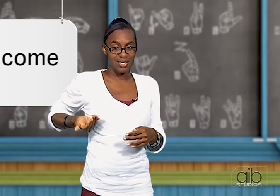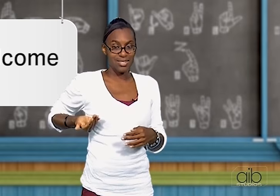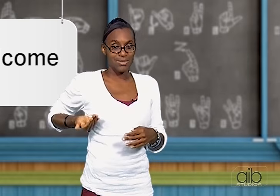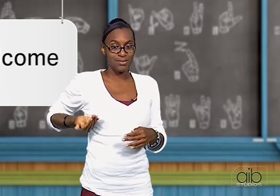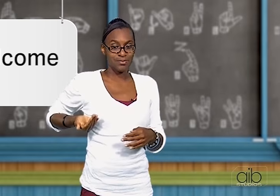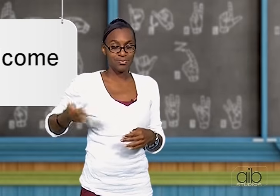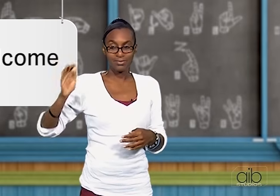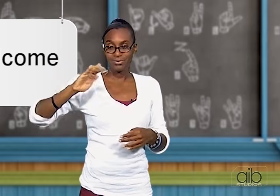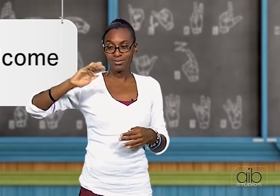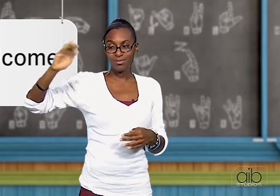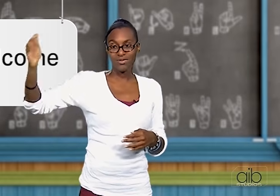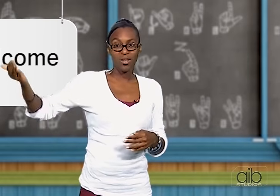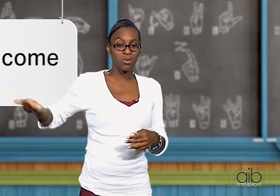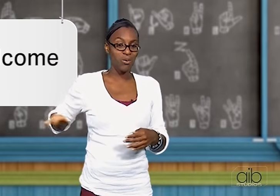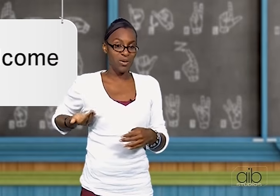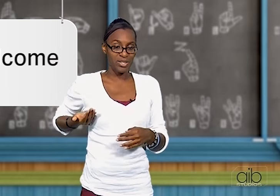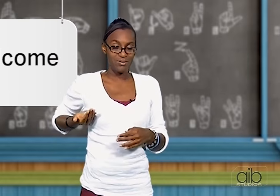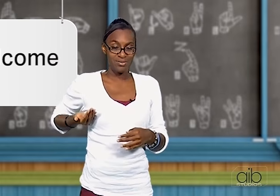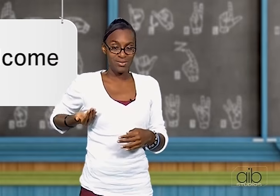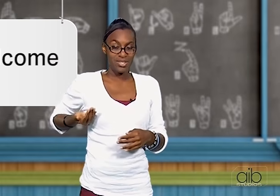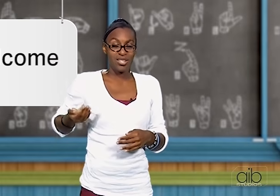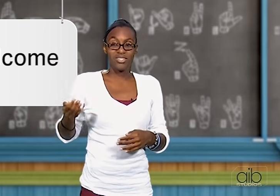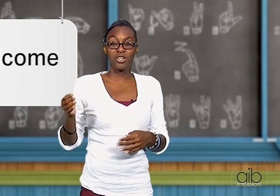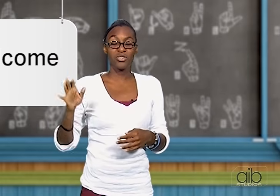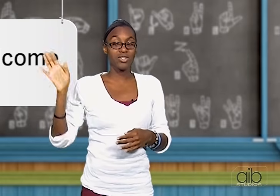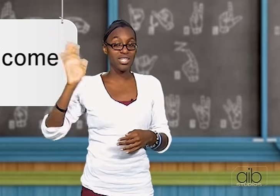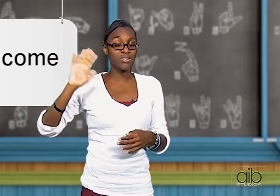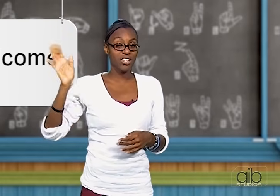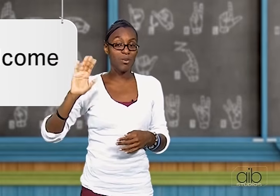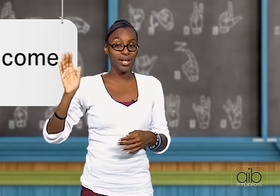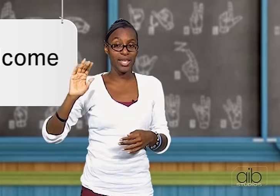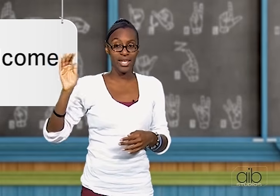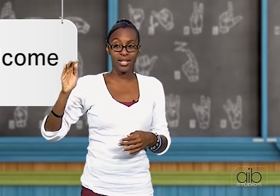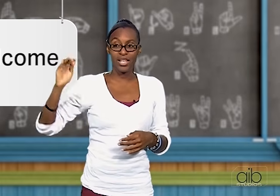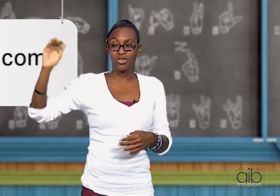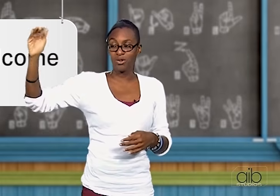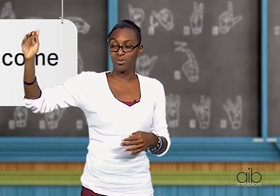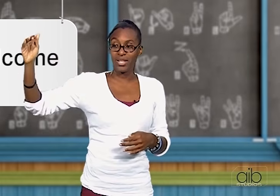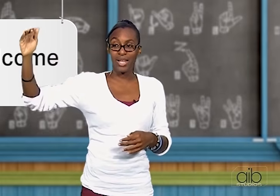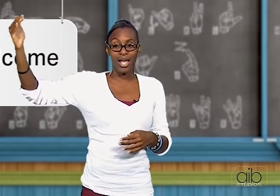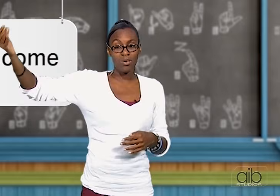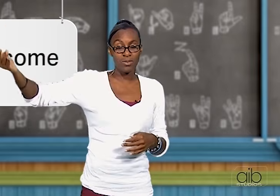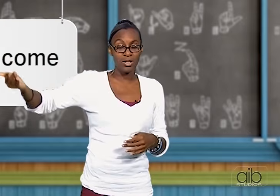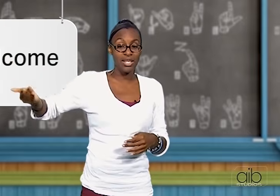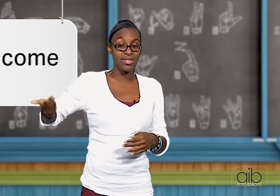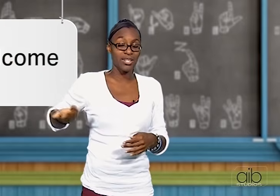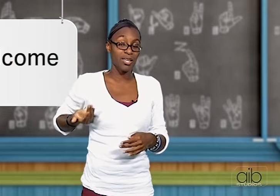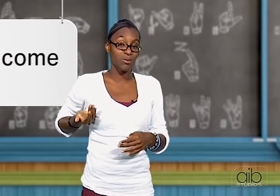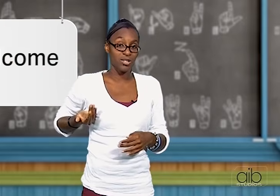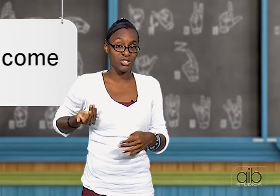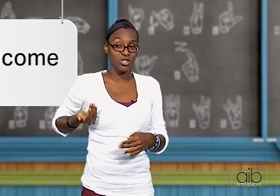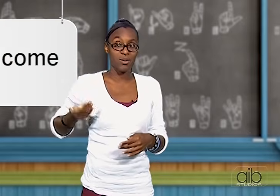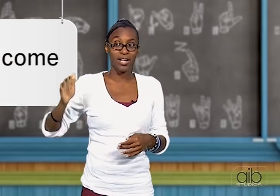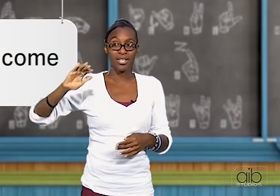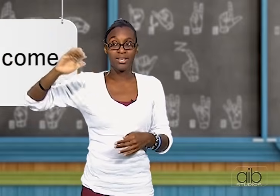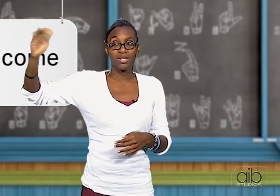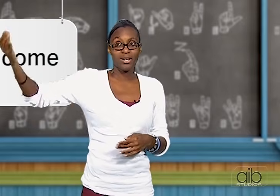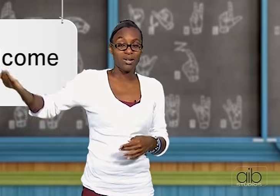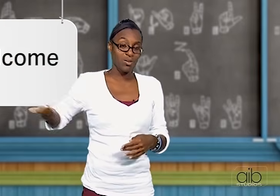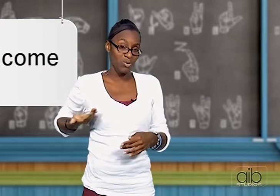this. Welcome. So you're going to take your dominant hand and you're going to bring it outward and then inward to your body.